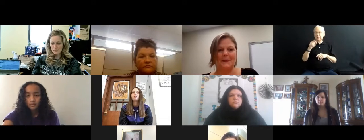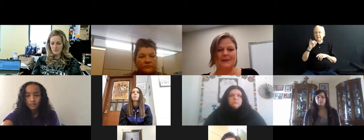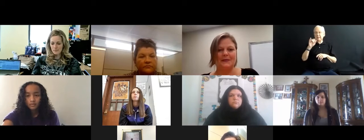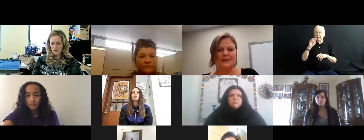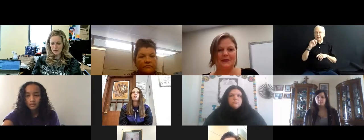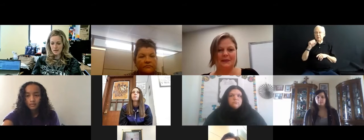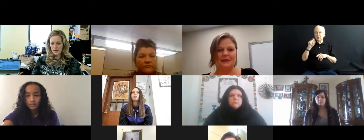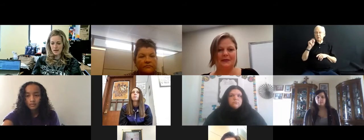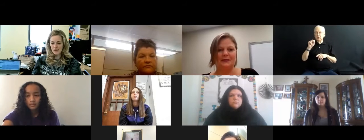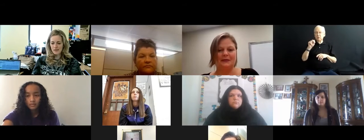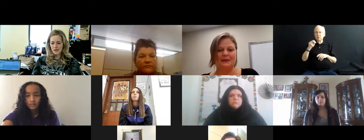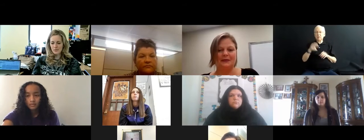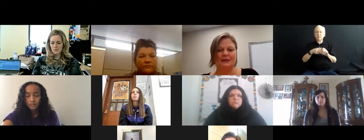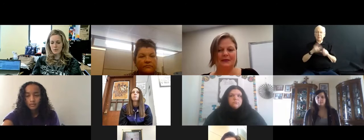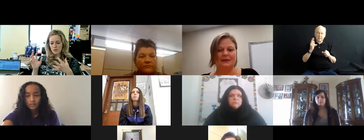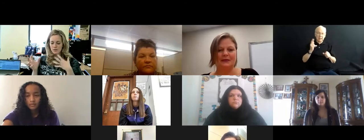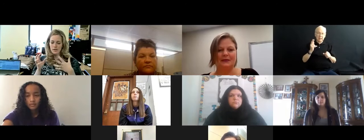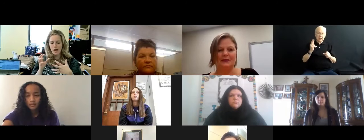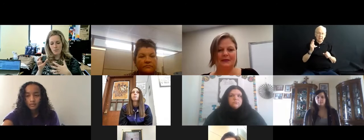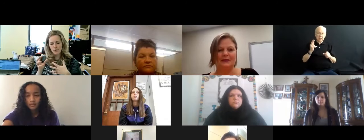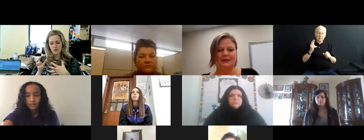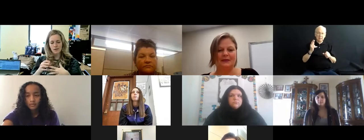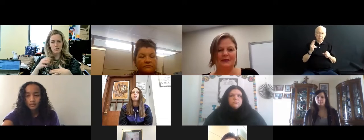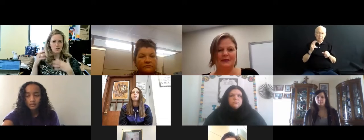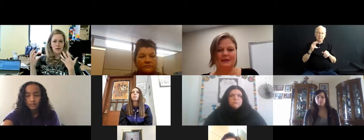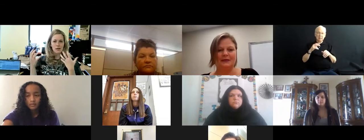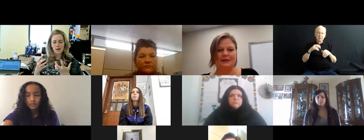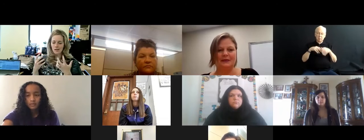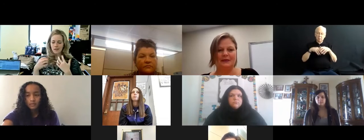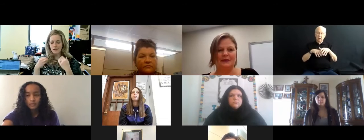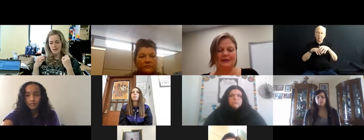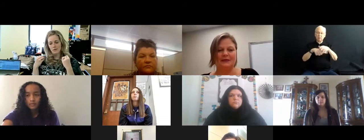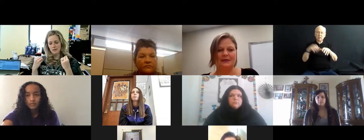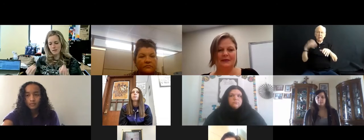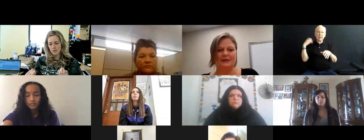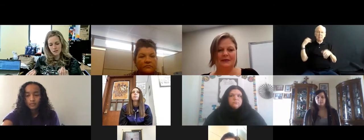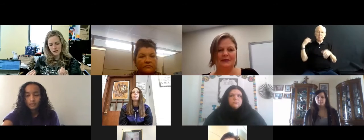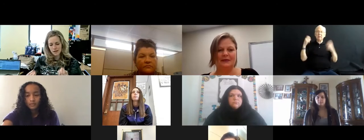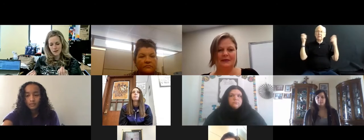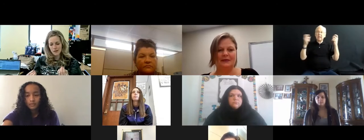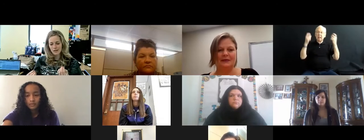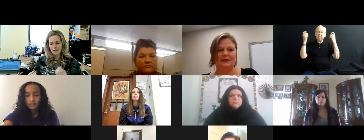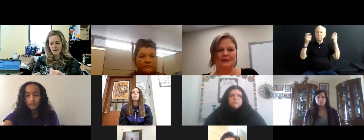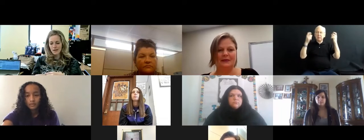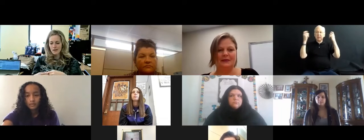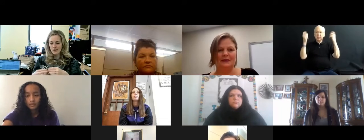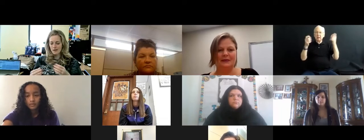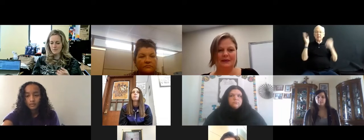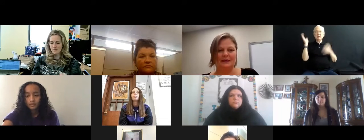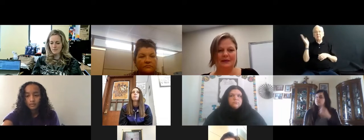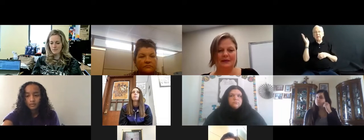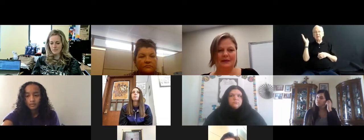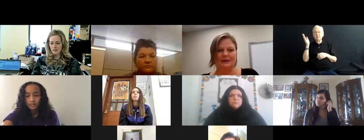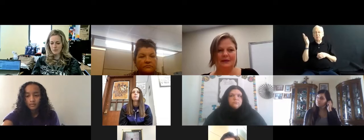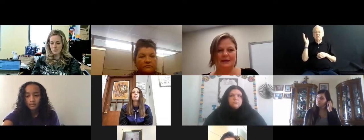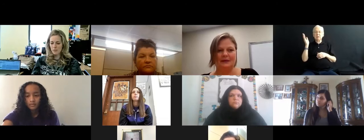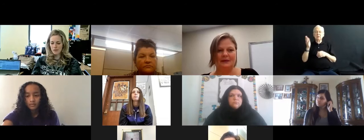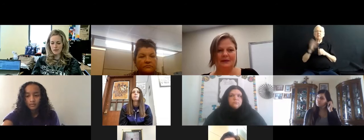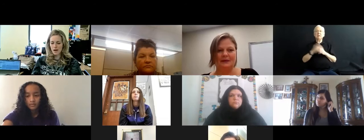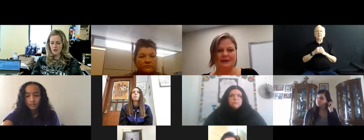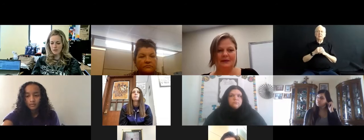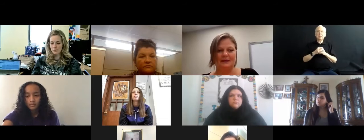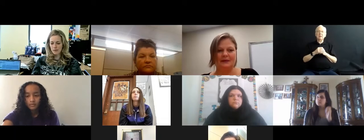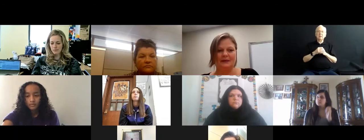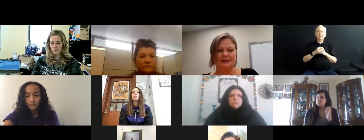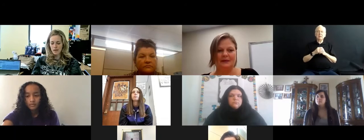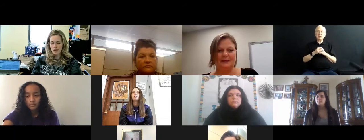And there was a march to the Capitol, and they were celebrating, and there were speeches given, even by